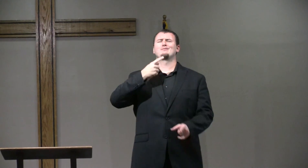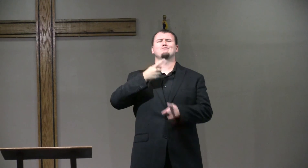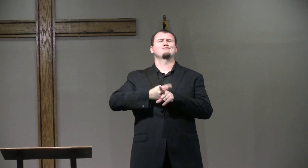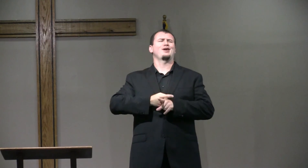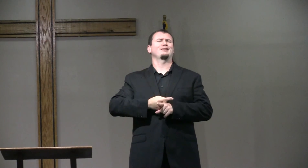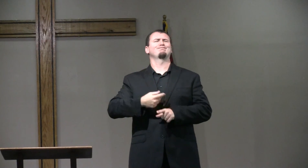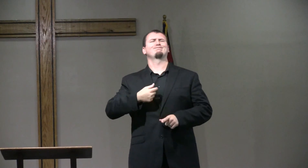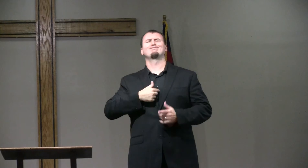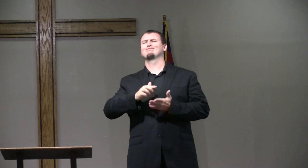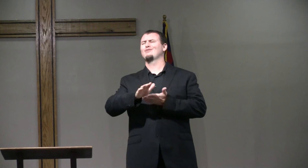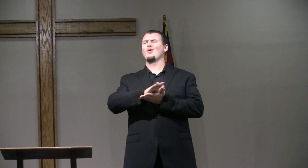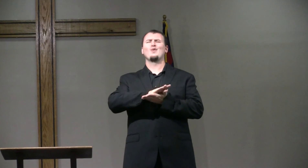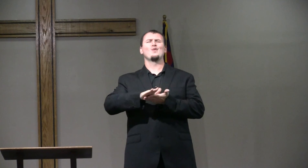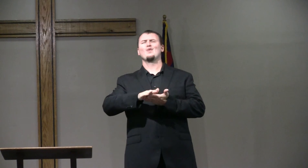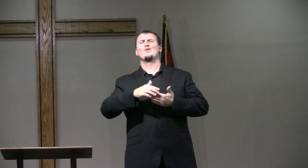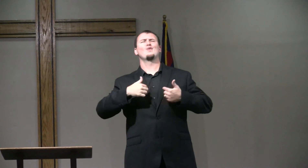they were so strong